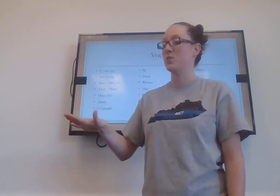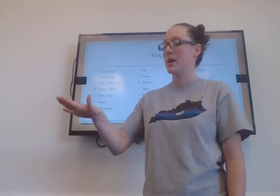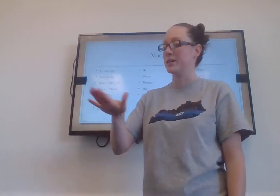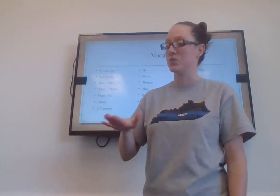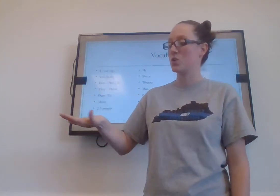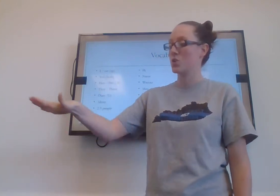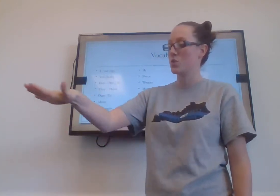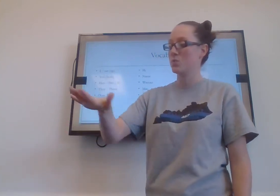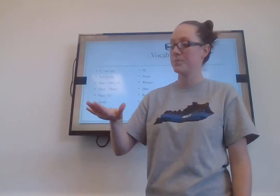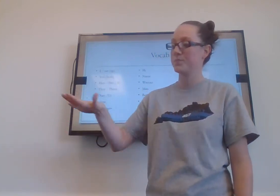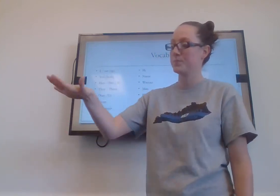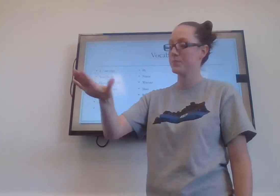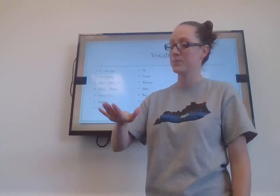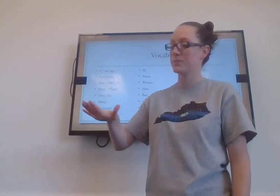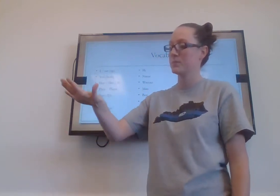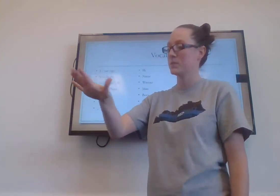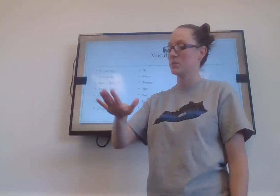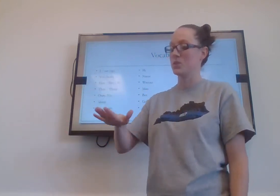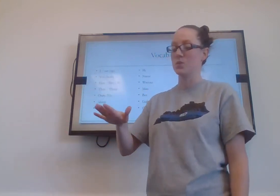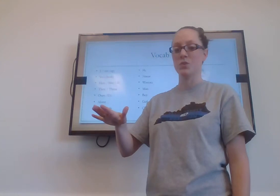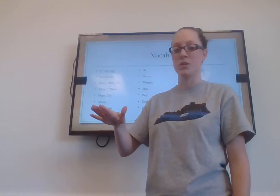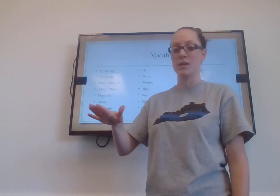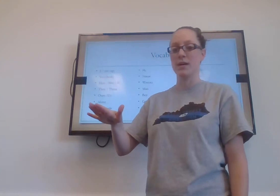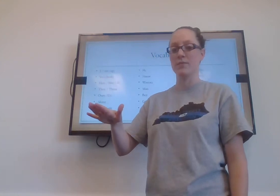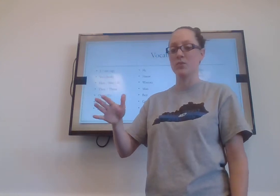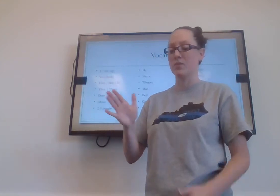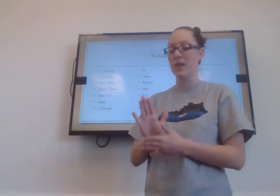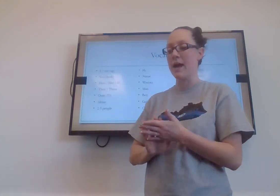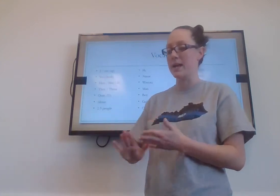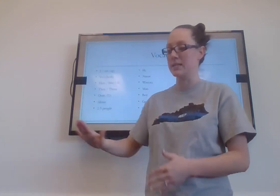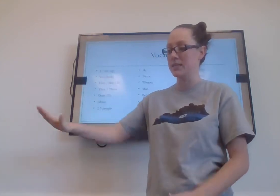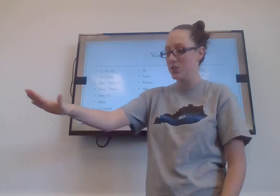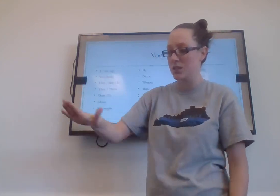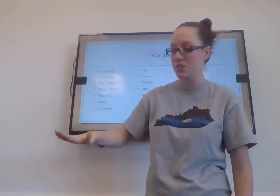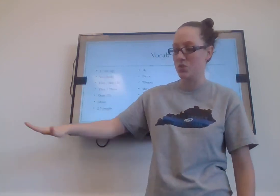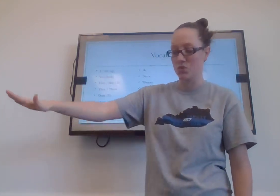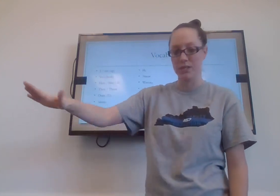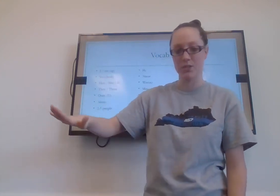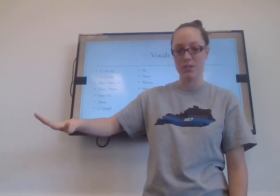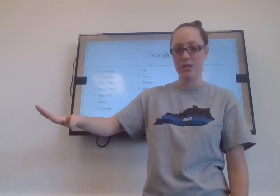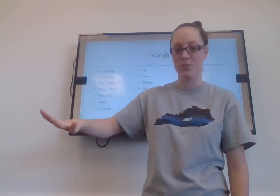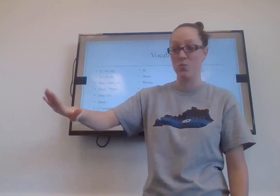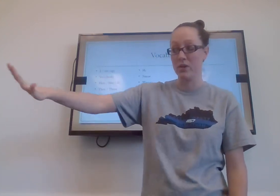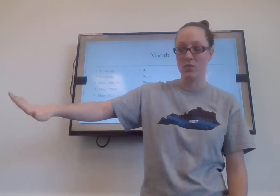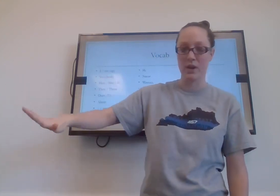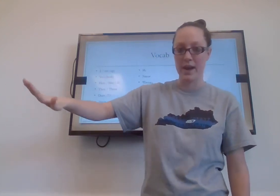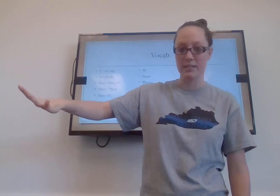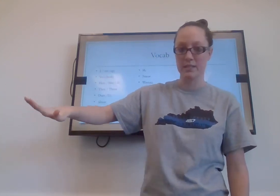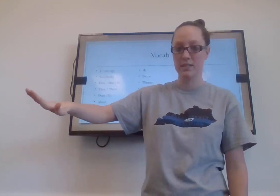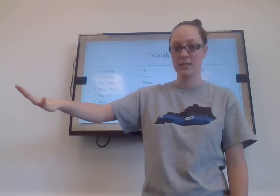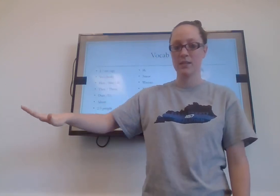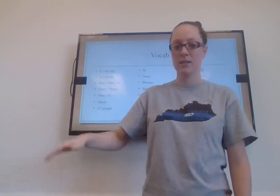kind of circle. So you're going to kind of do a flat-handed, and you're going to circle the area of where they're at.